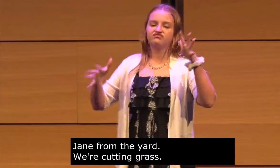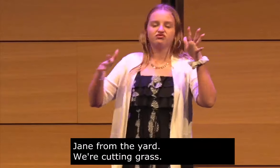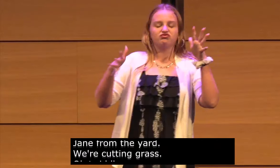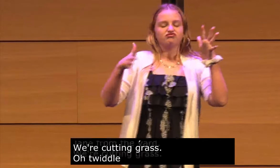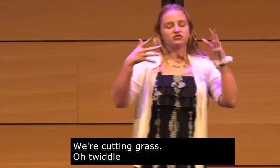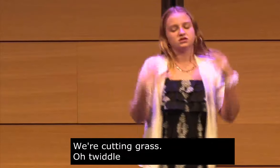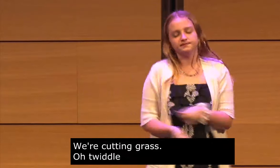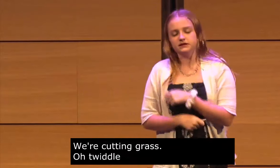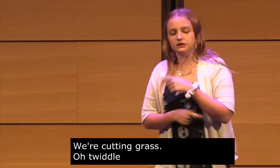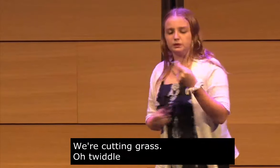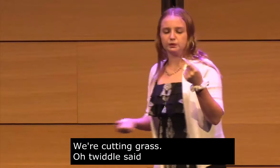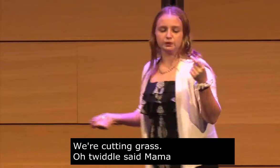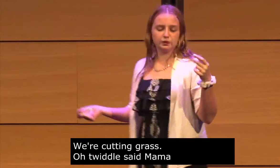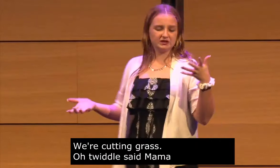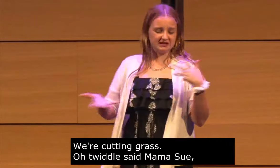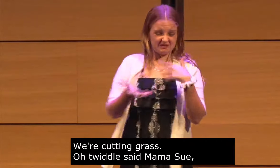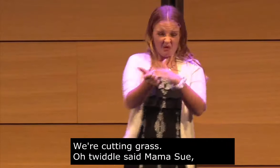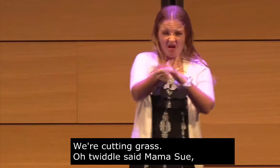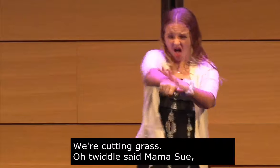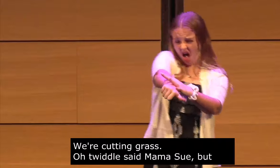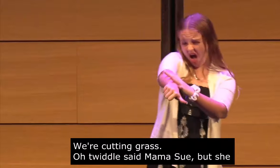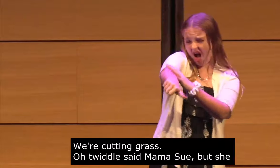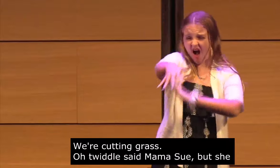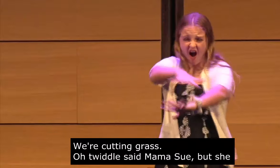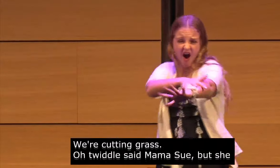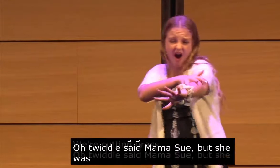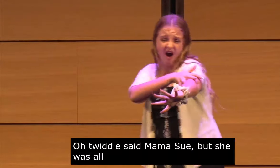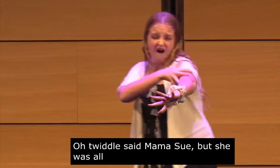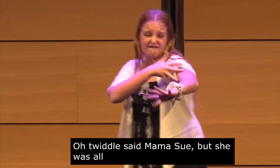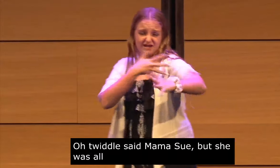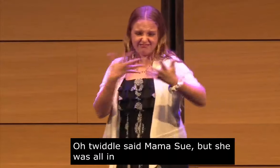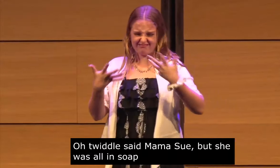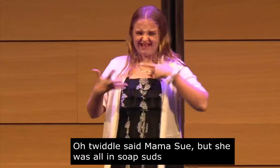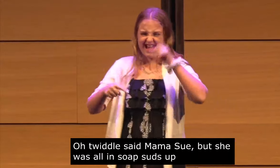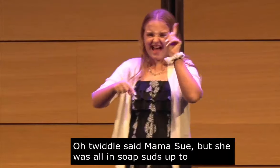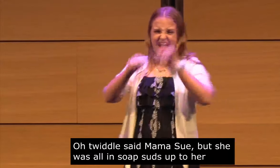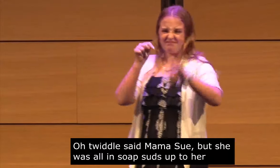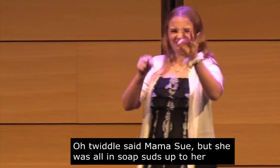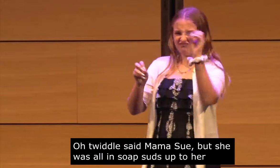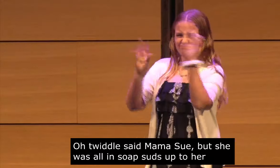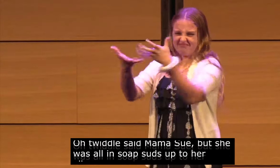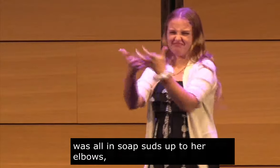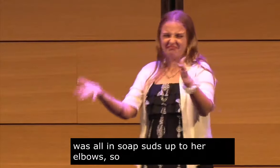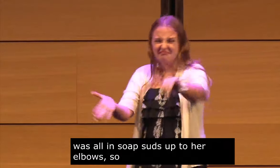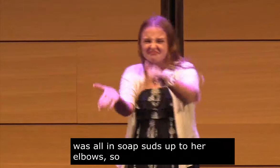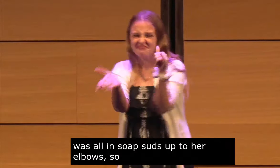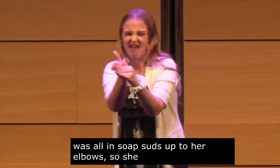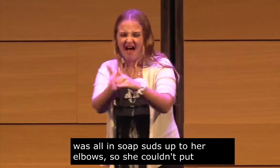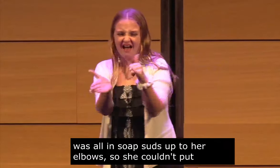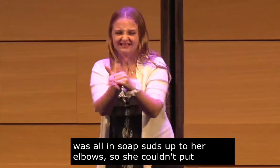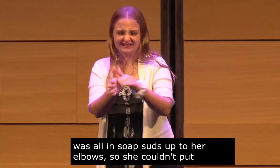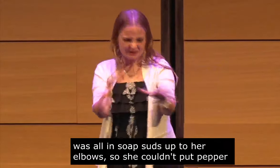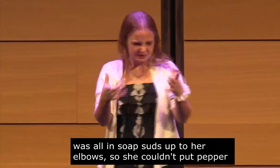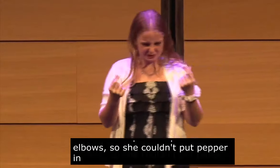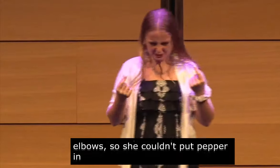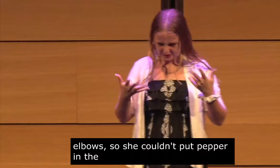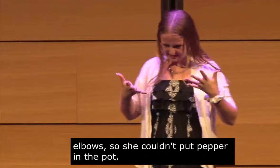"Oh, twiddle," said Mama Sue, but she was all in soap suds up to her elbows, so she couldn't put pepper in the